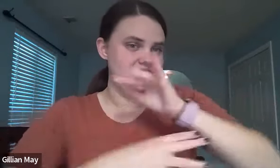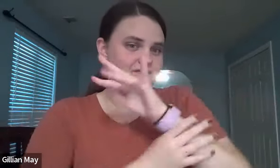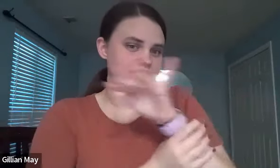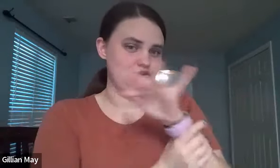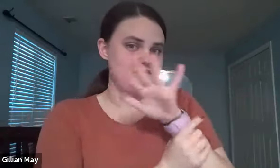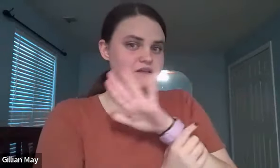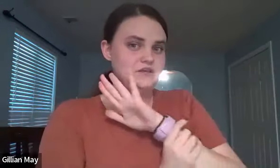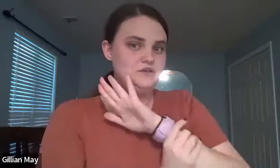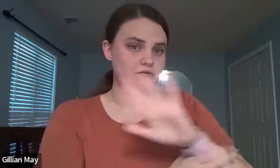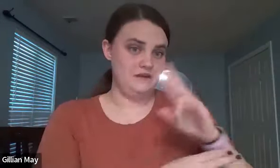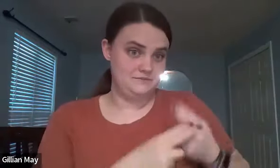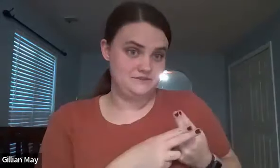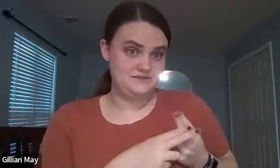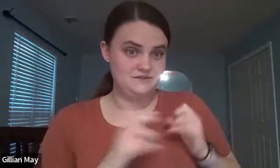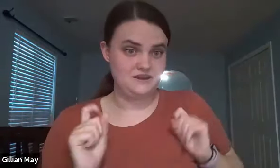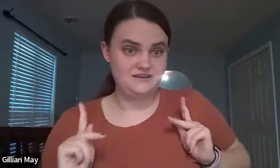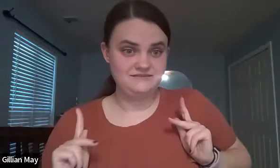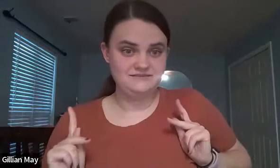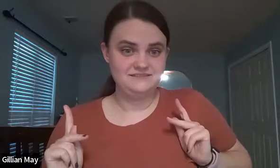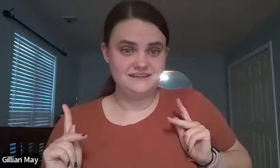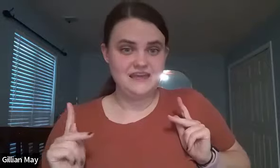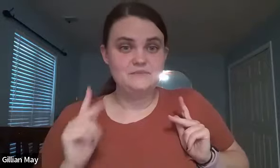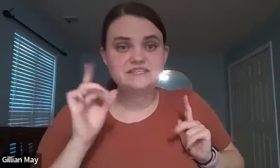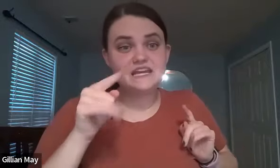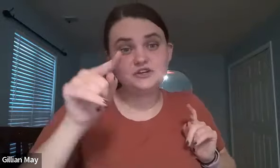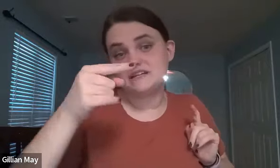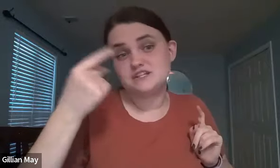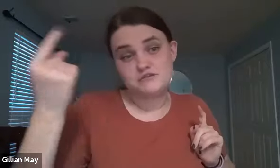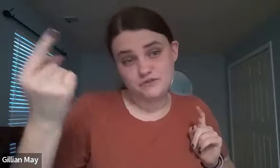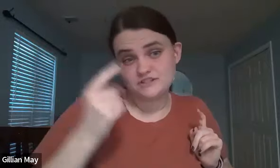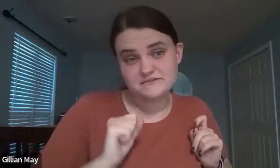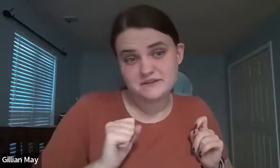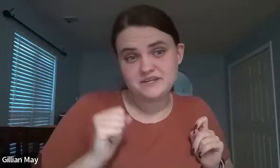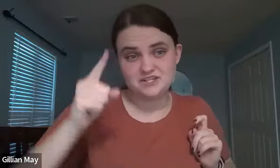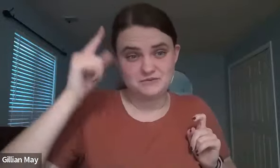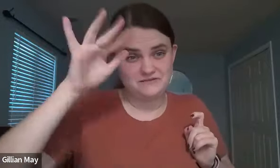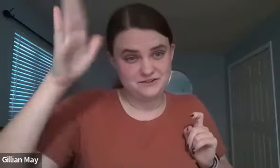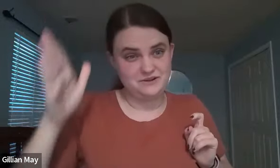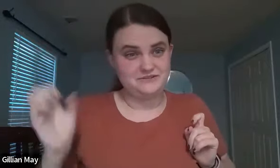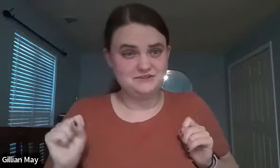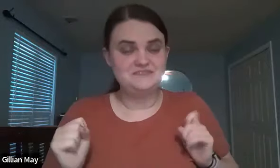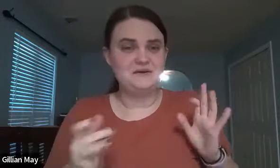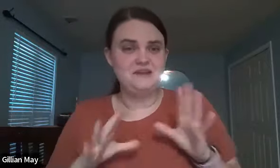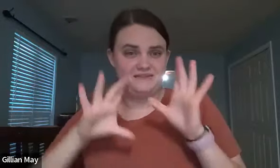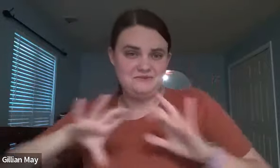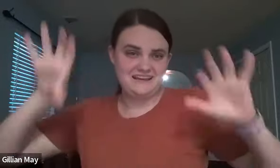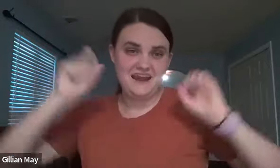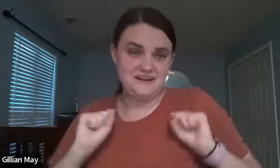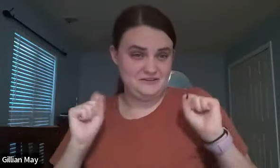and then fingerspelling your names. Okay. And Miss Katie, you get to go first of it because you're my first one on the screen. That way everyone can have another